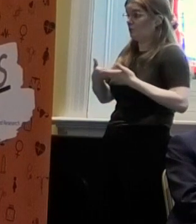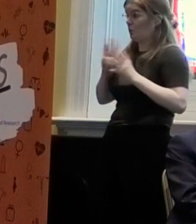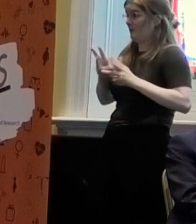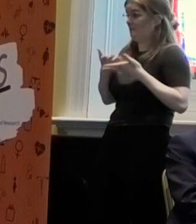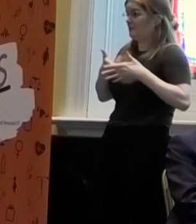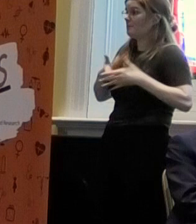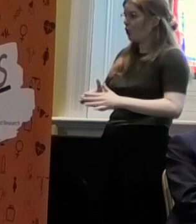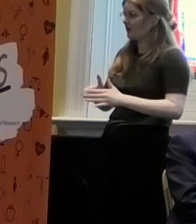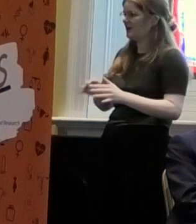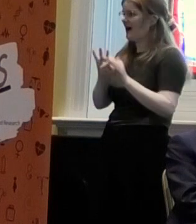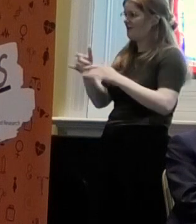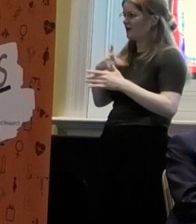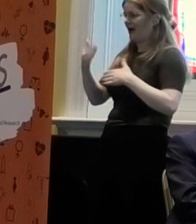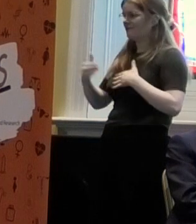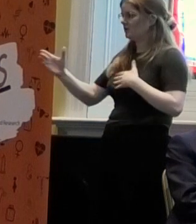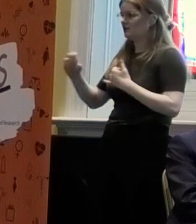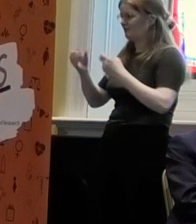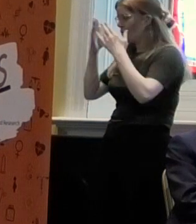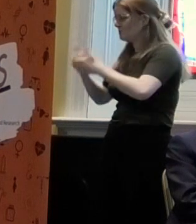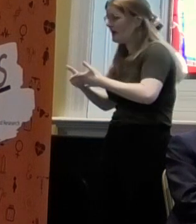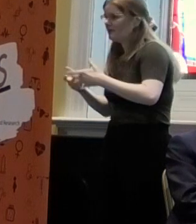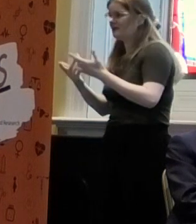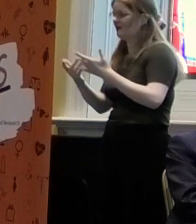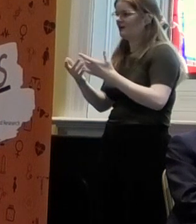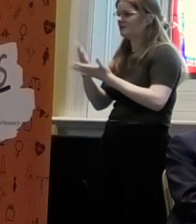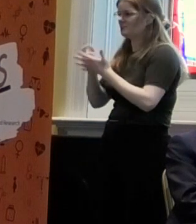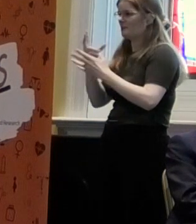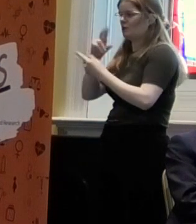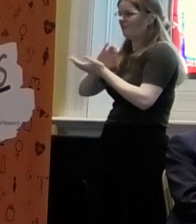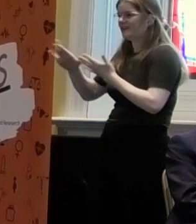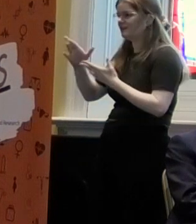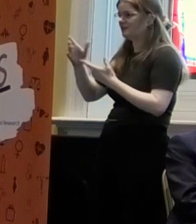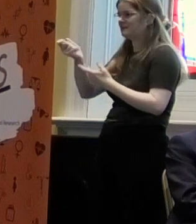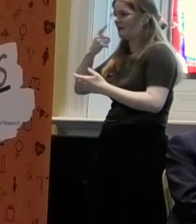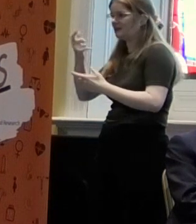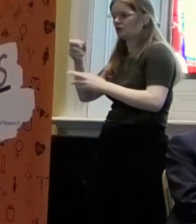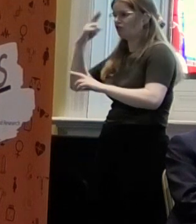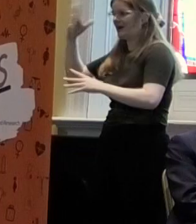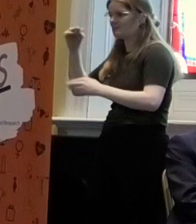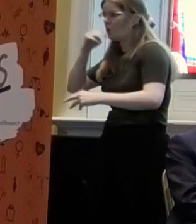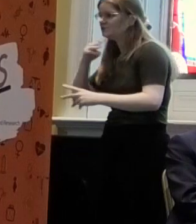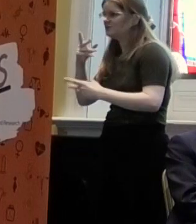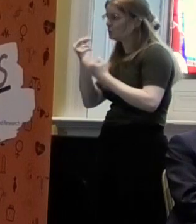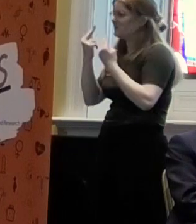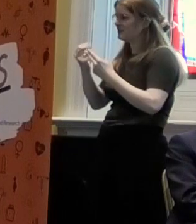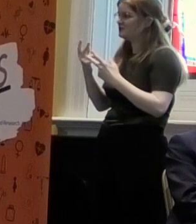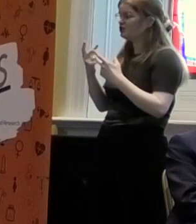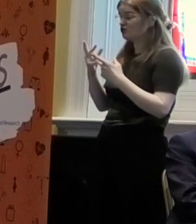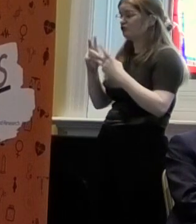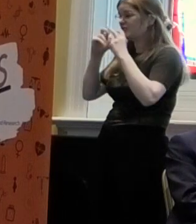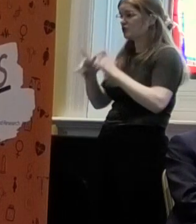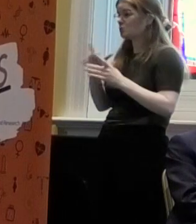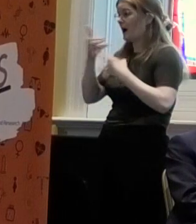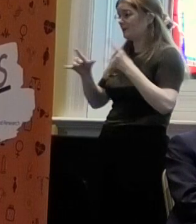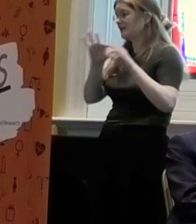they're getting used to so many things, and looking out for taking medications can be more complicated. So doing research in the postpartum period can